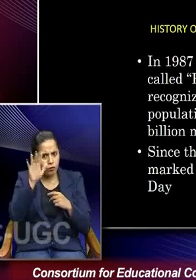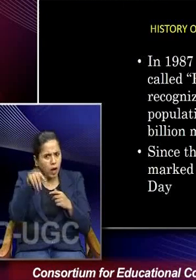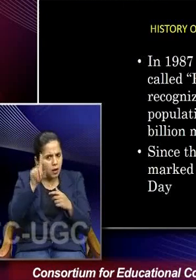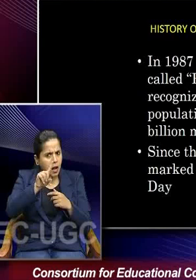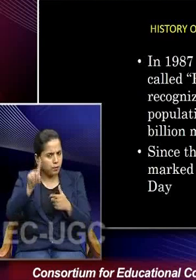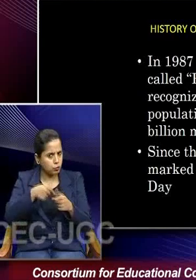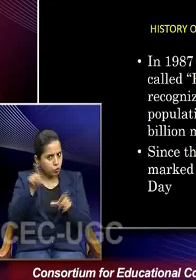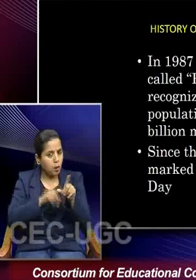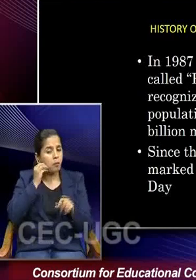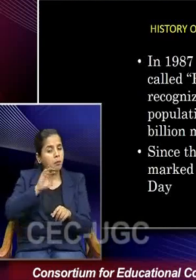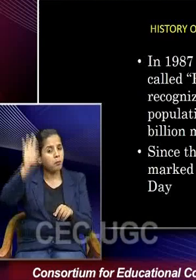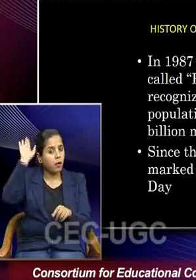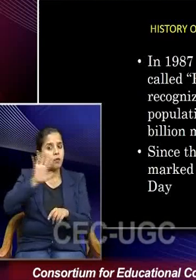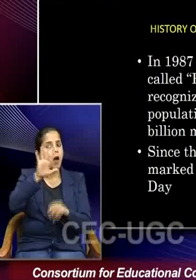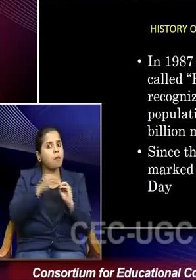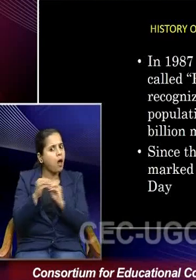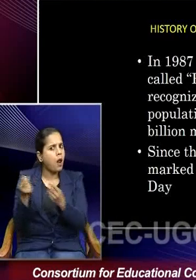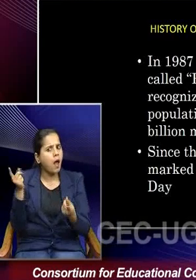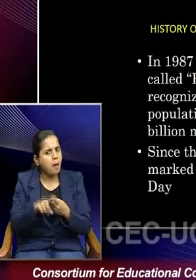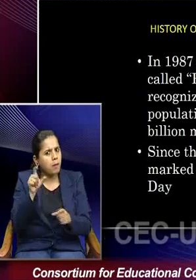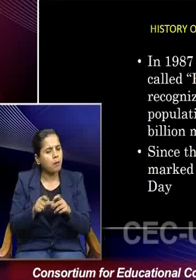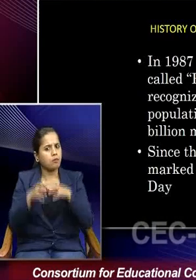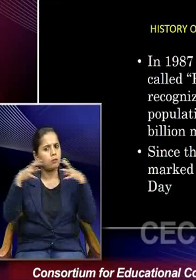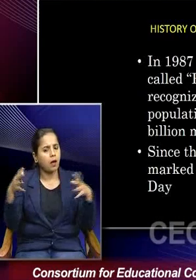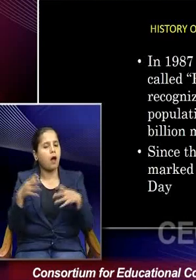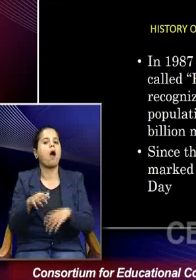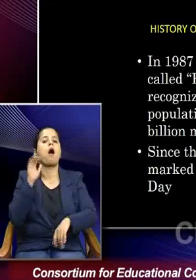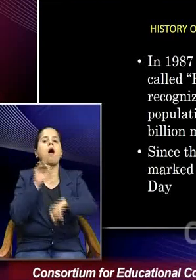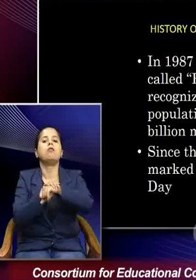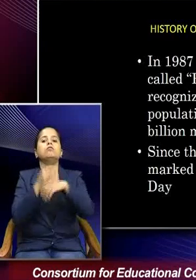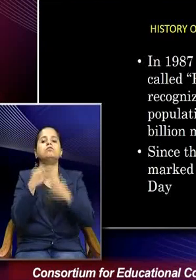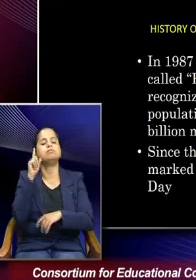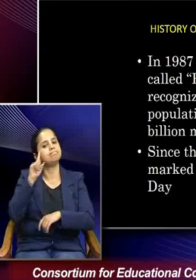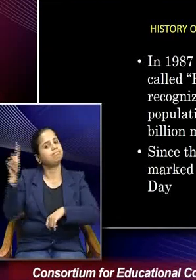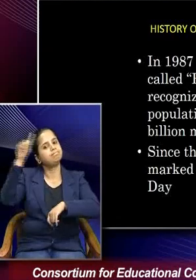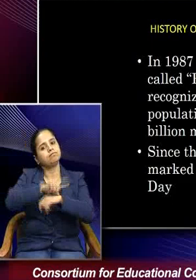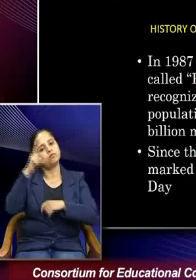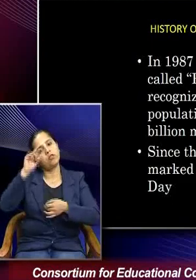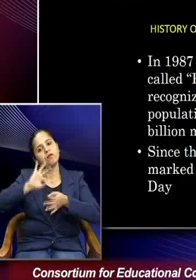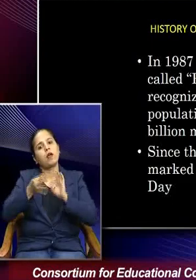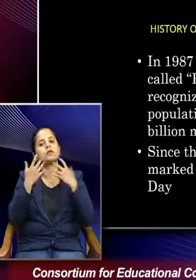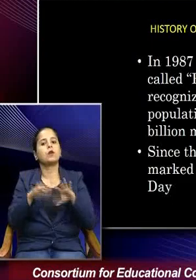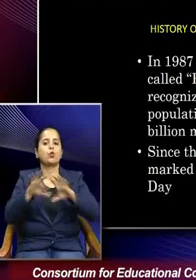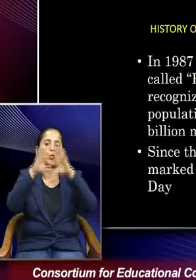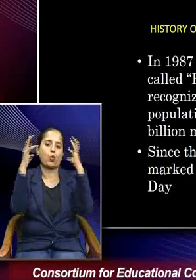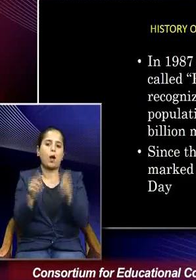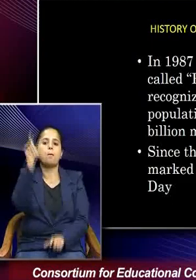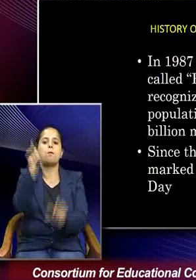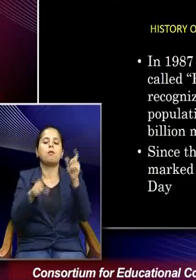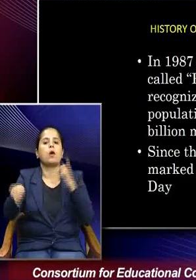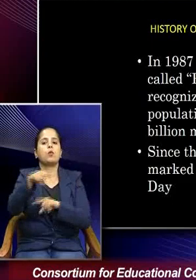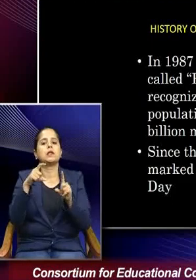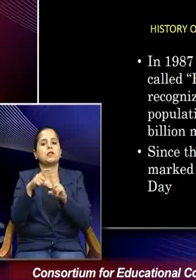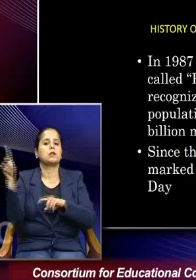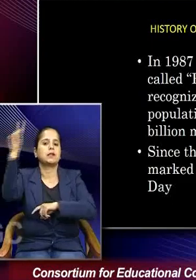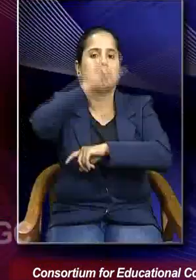day. It was therefore kind of recognized as a day to be celebrated as World Population Day.